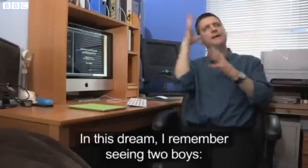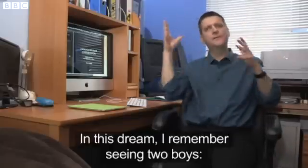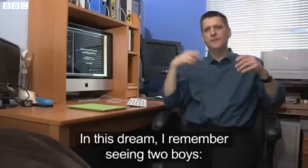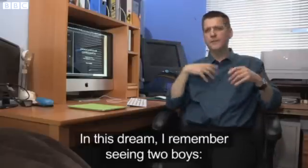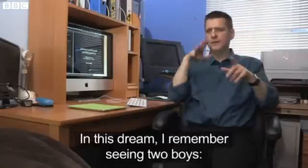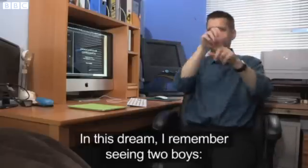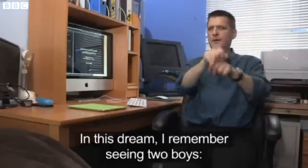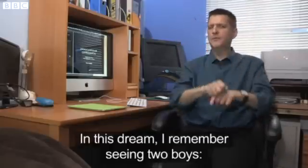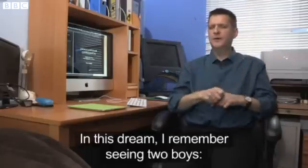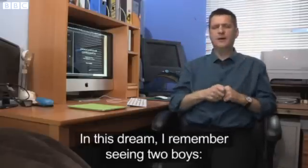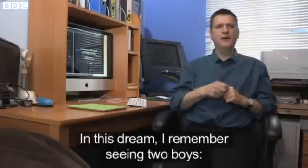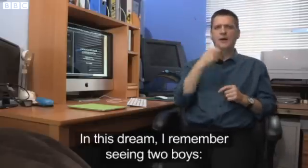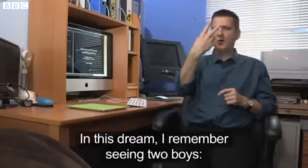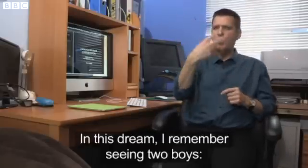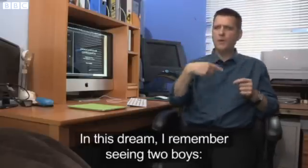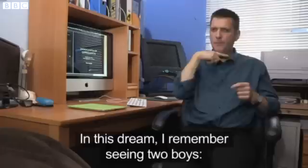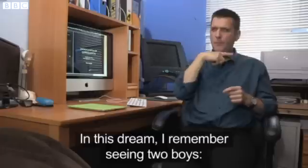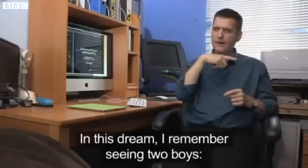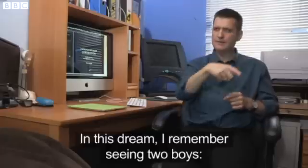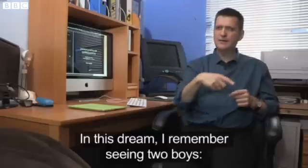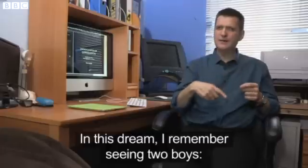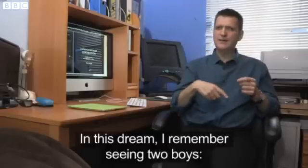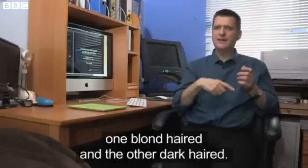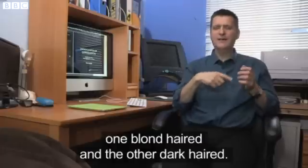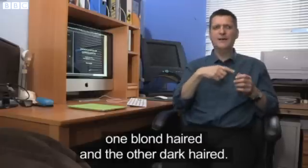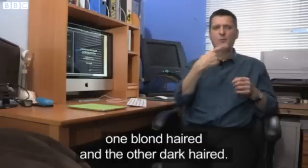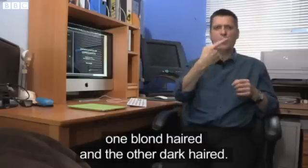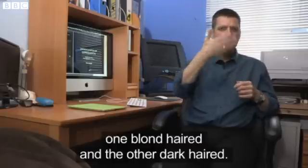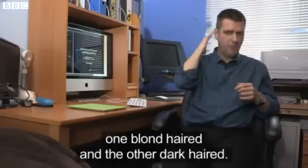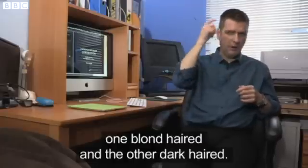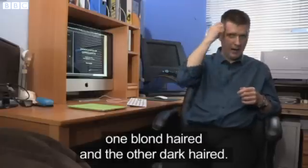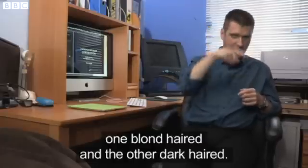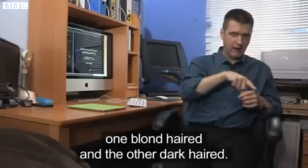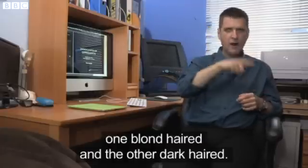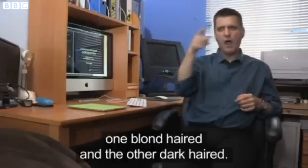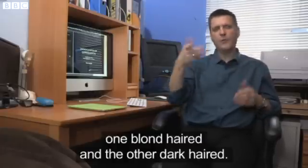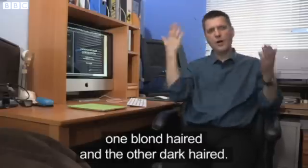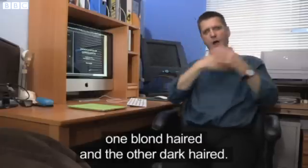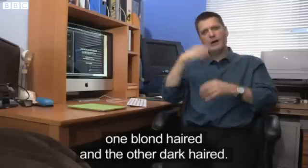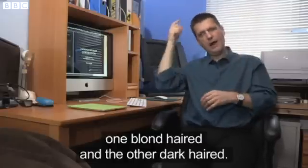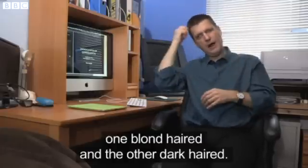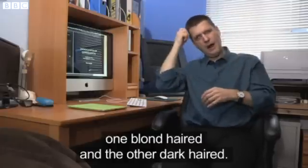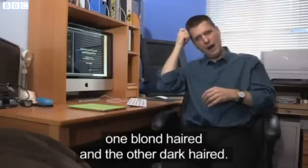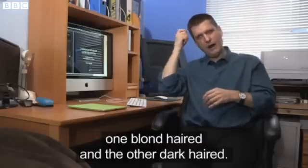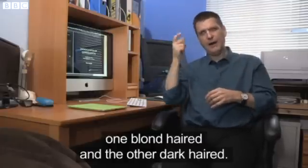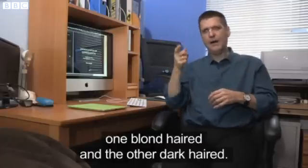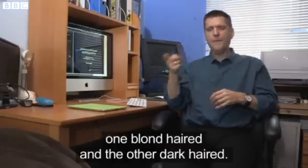In this dream, I remember seeing two boys, one blond-haired and the other dark-haired.